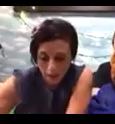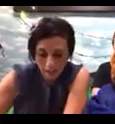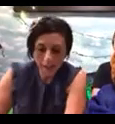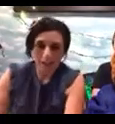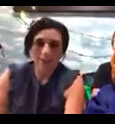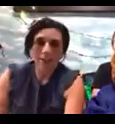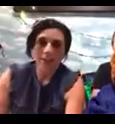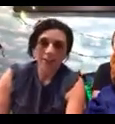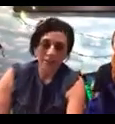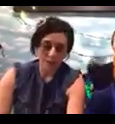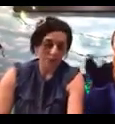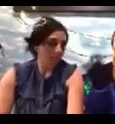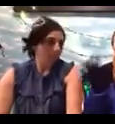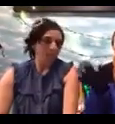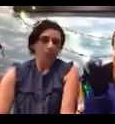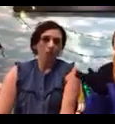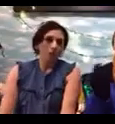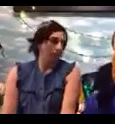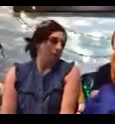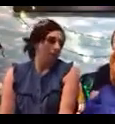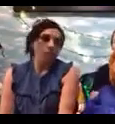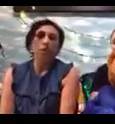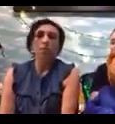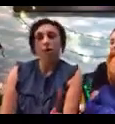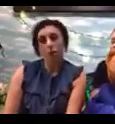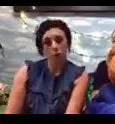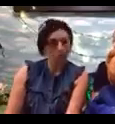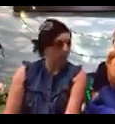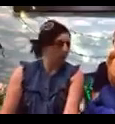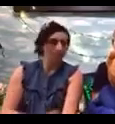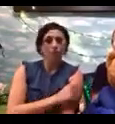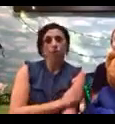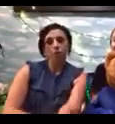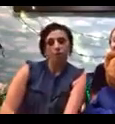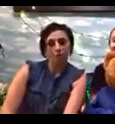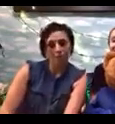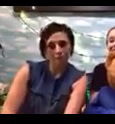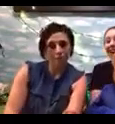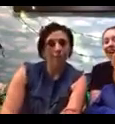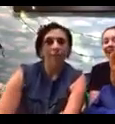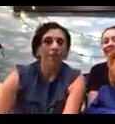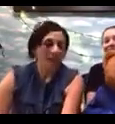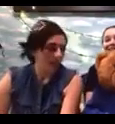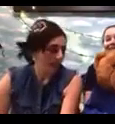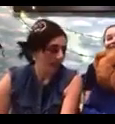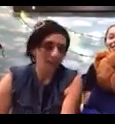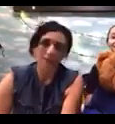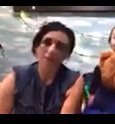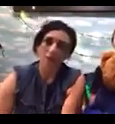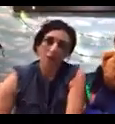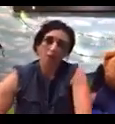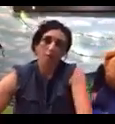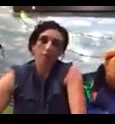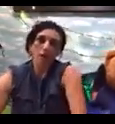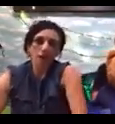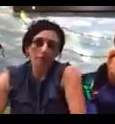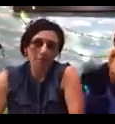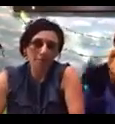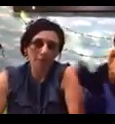Hi guys, today we're gonna do, well let me introduce first, this is Kristen. Hi! And this is our friend Bob. Hi